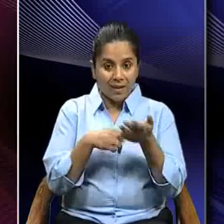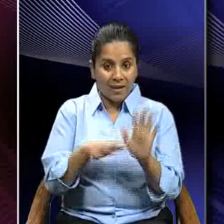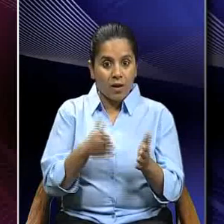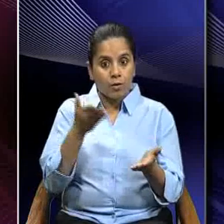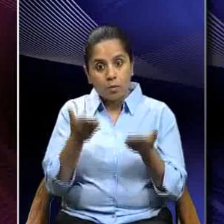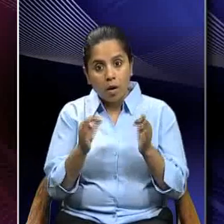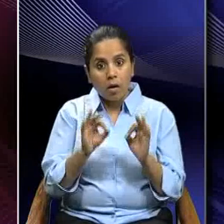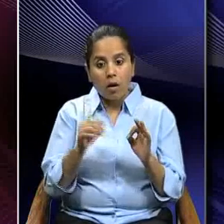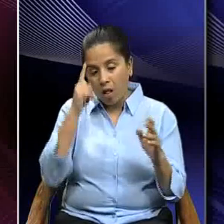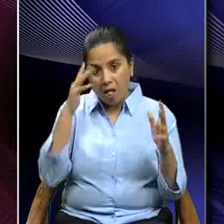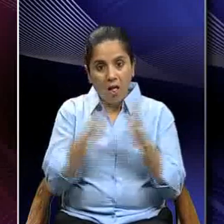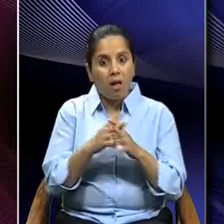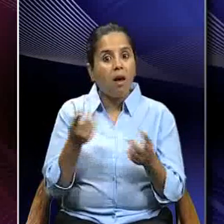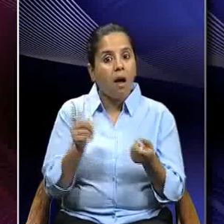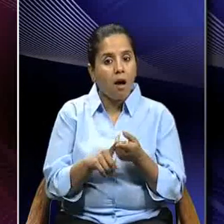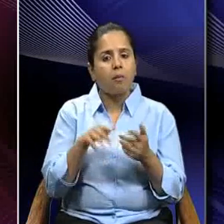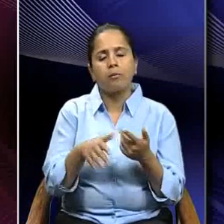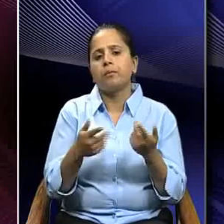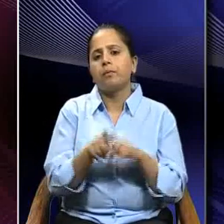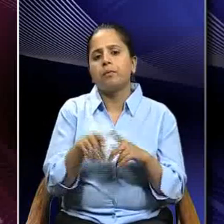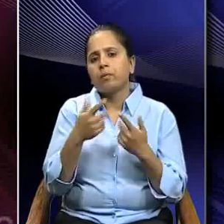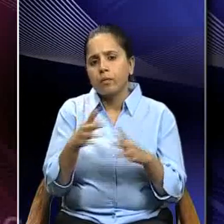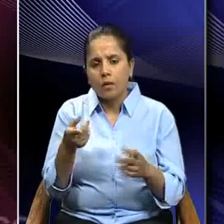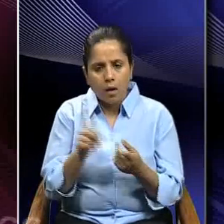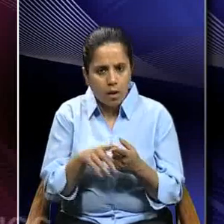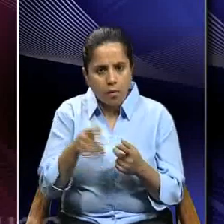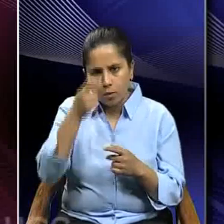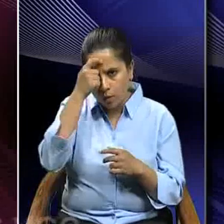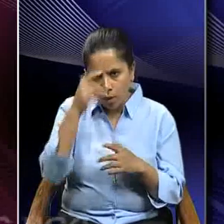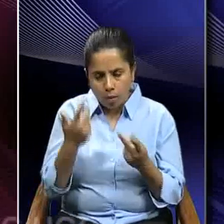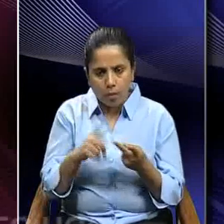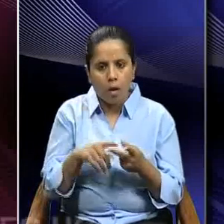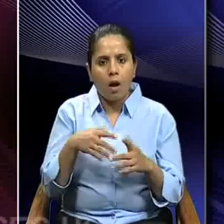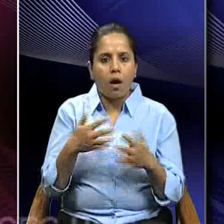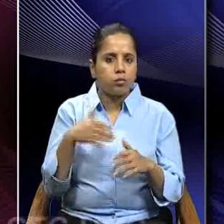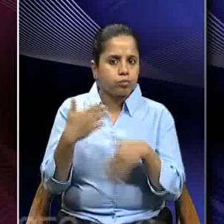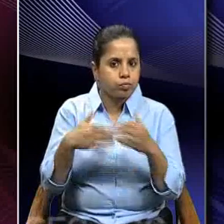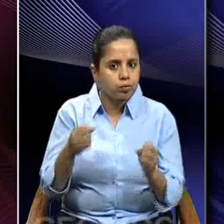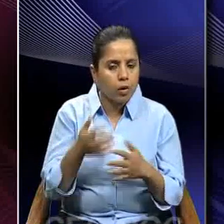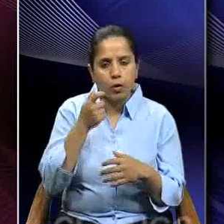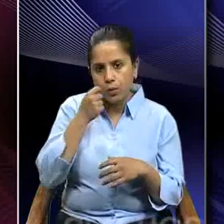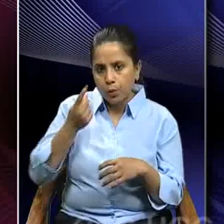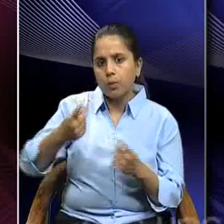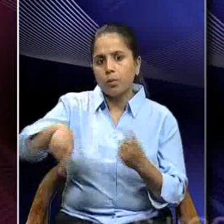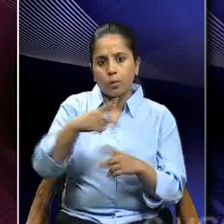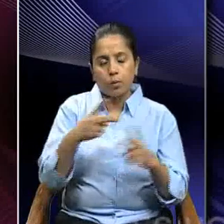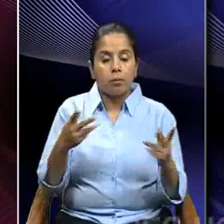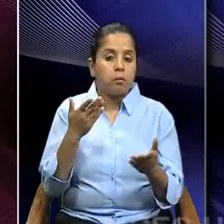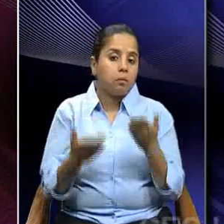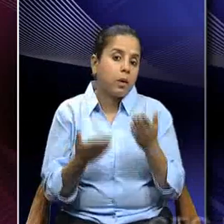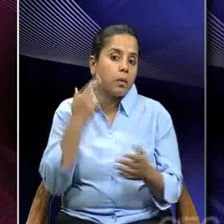is disturbed by any kind of maneuvering or any kind of intervention by human being, either because